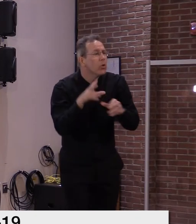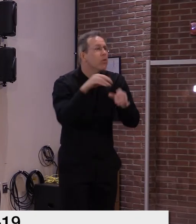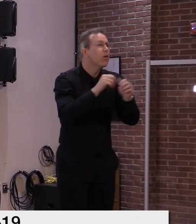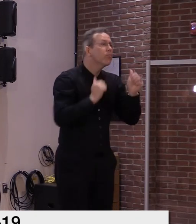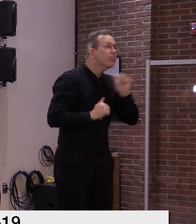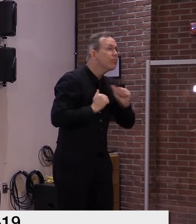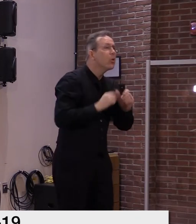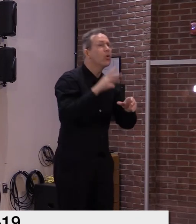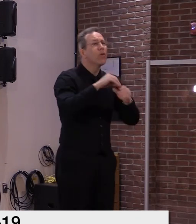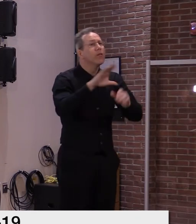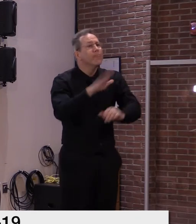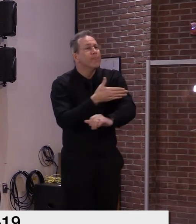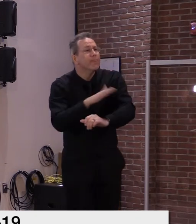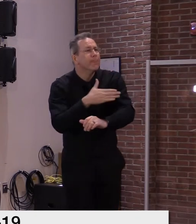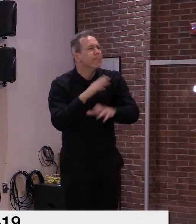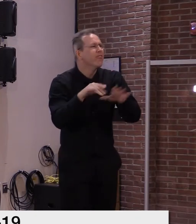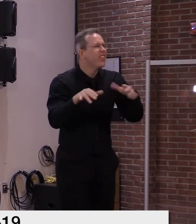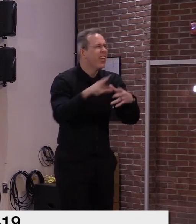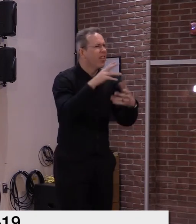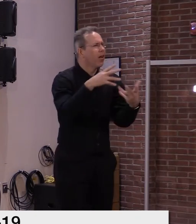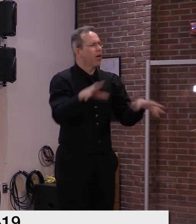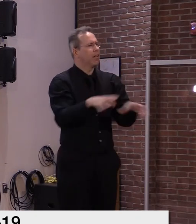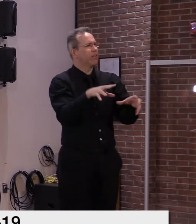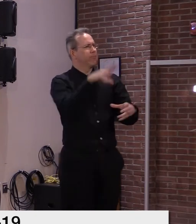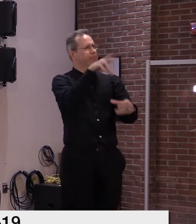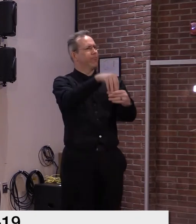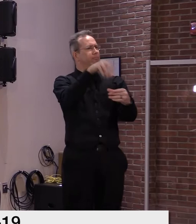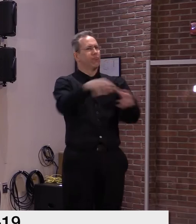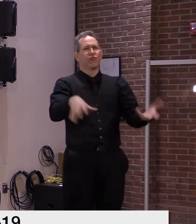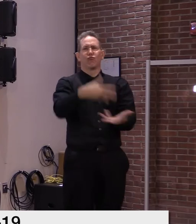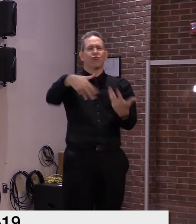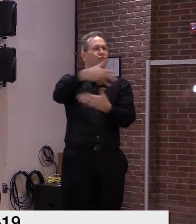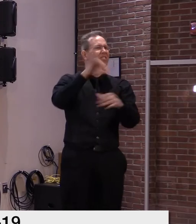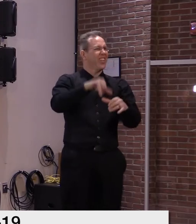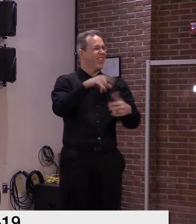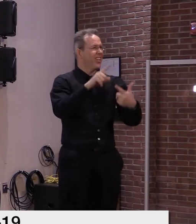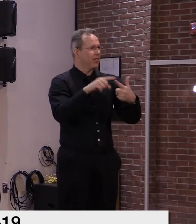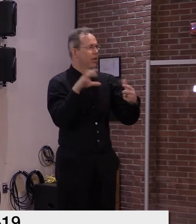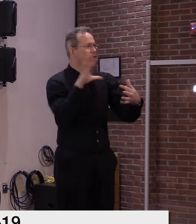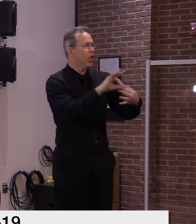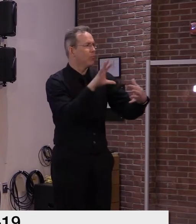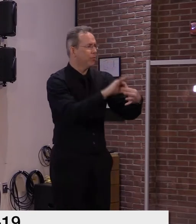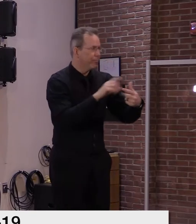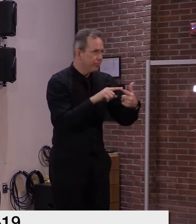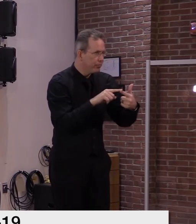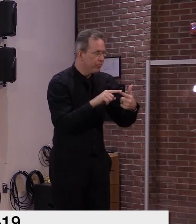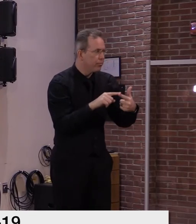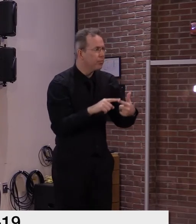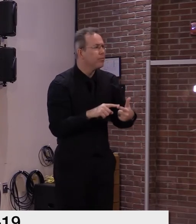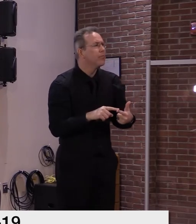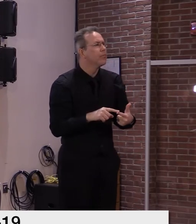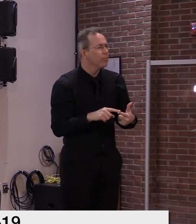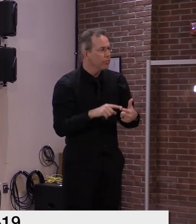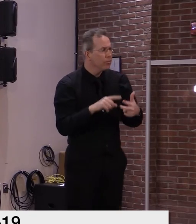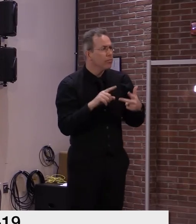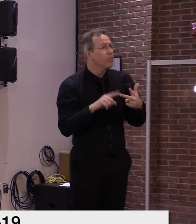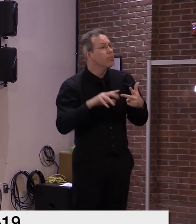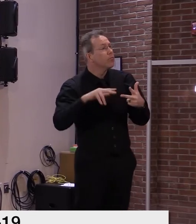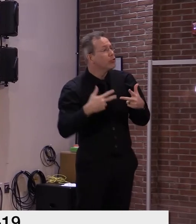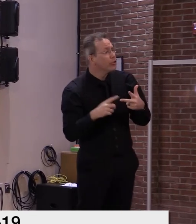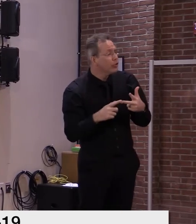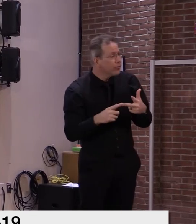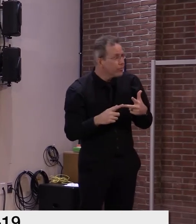more traditional aspects. So that piece of engagement, which is also where we get at some of the truancy issues and attendance issues. And then the third domain